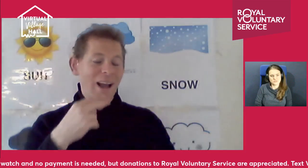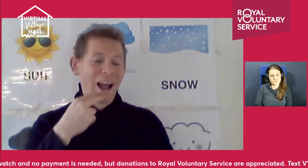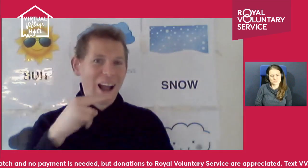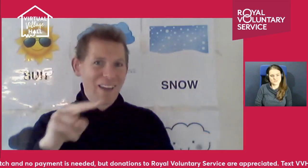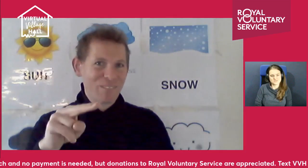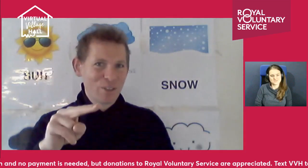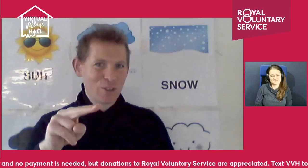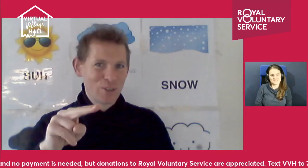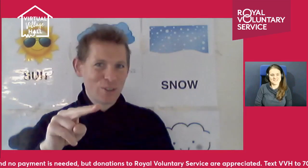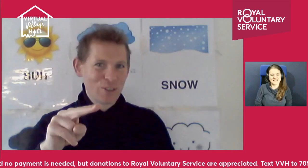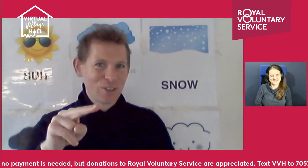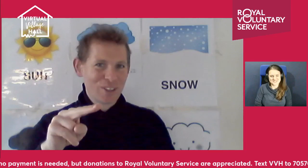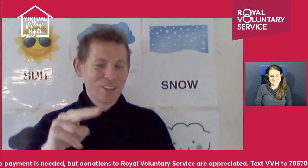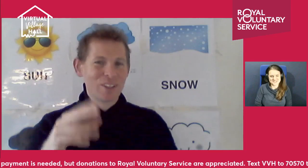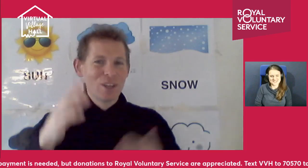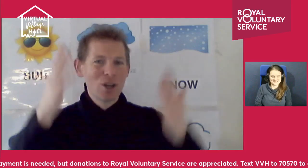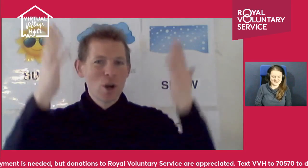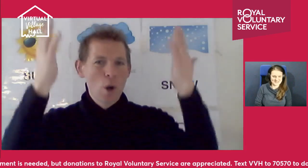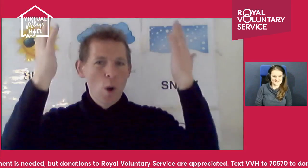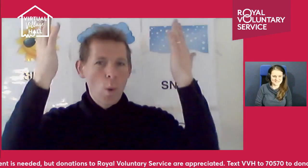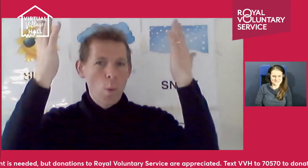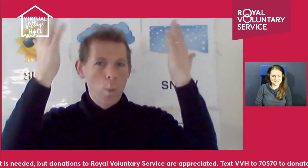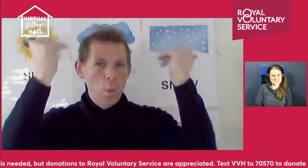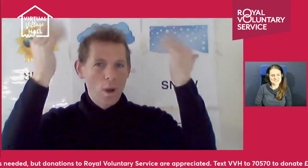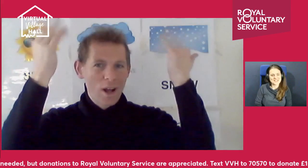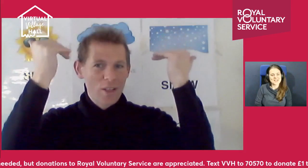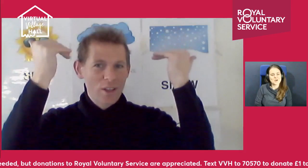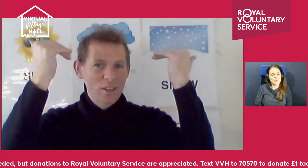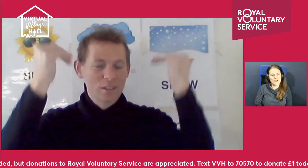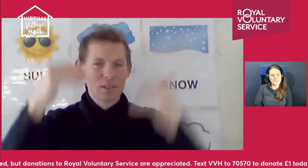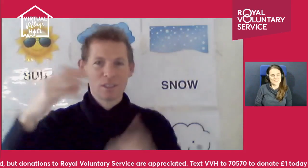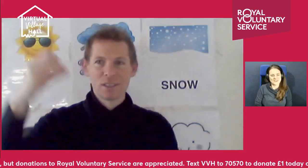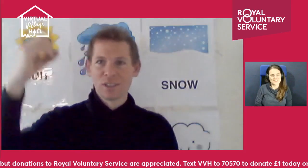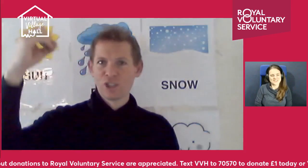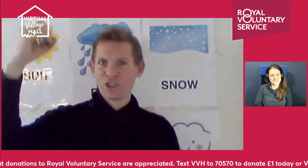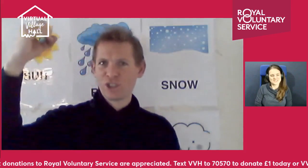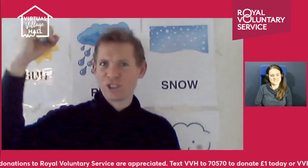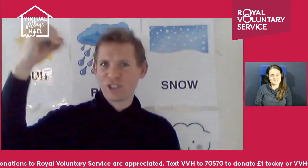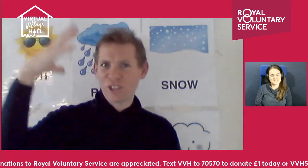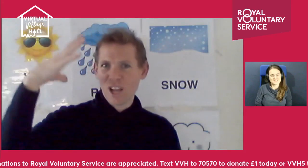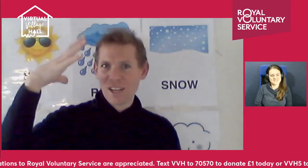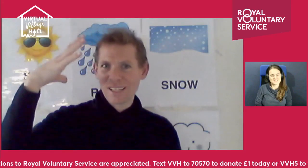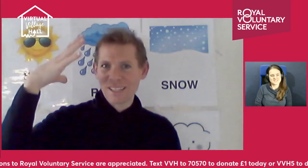Tomorrow, afternoon, I'm nearly getting myself confused. Weather,